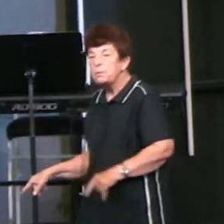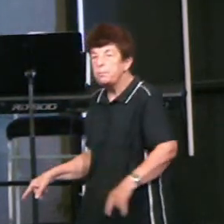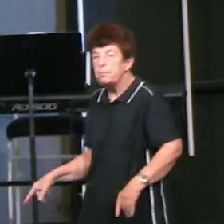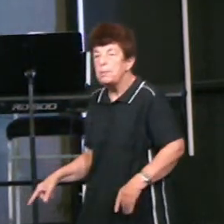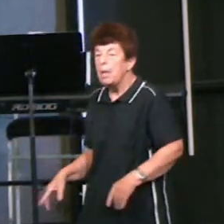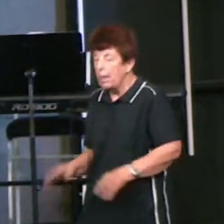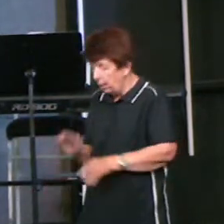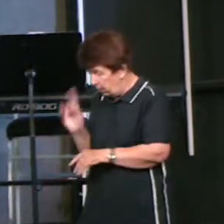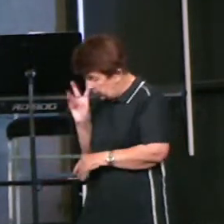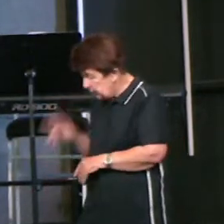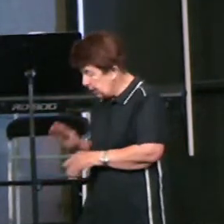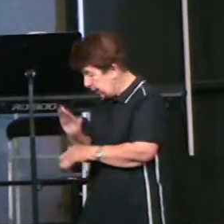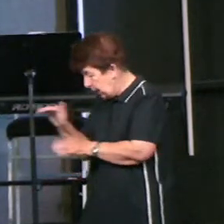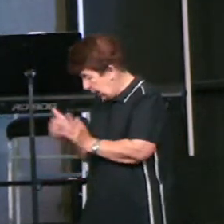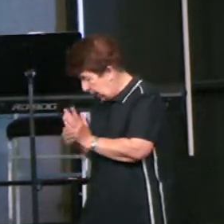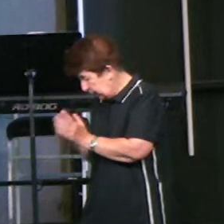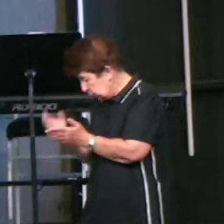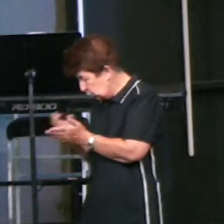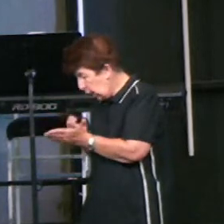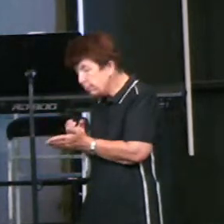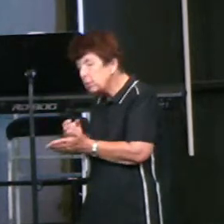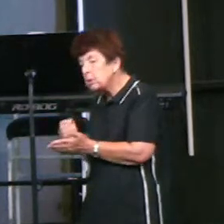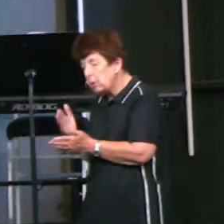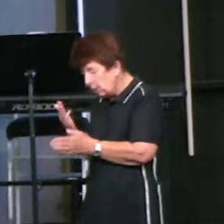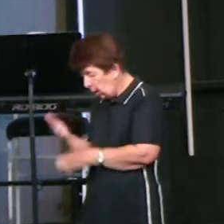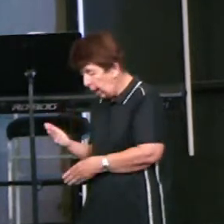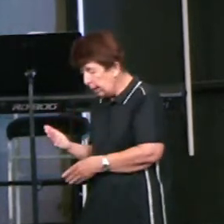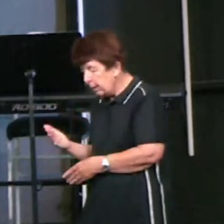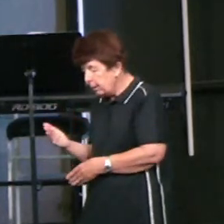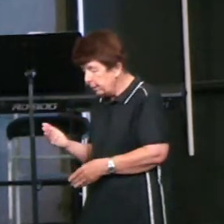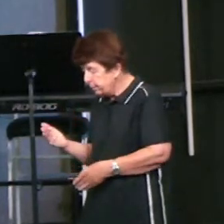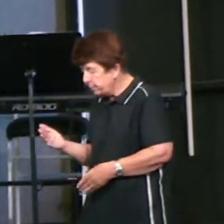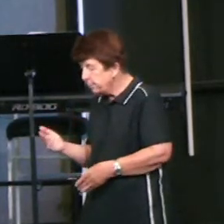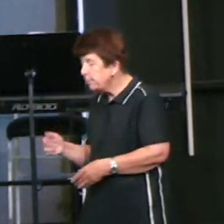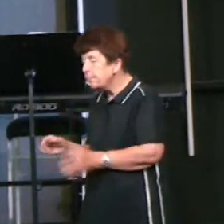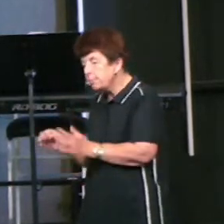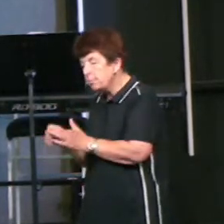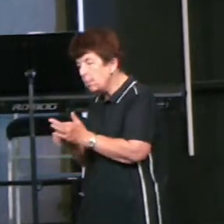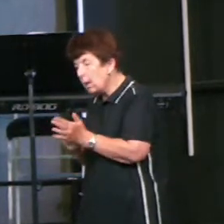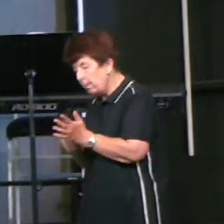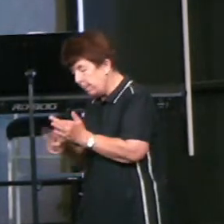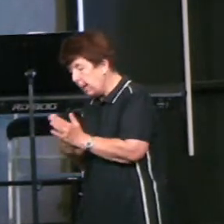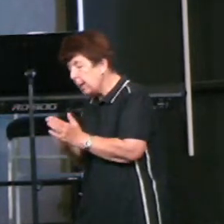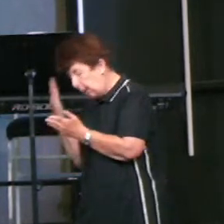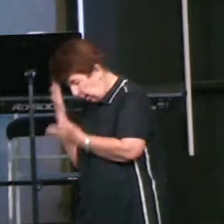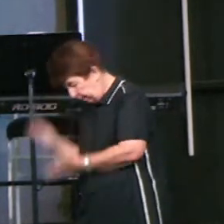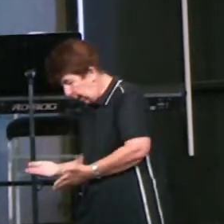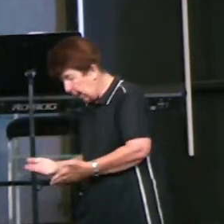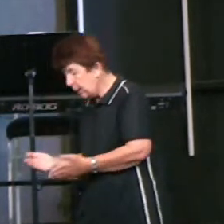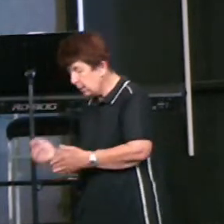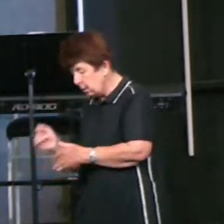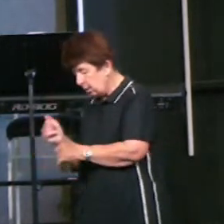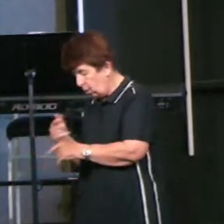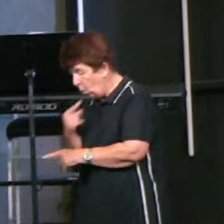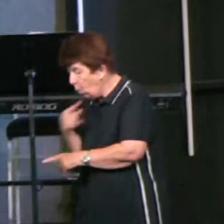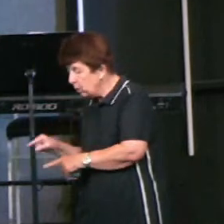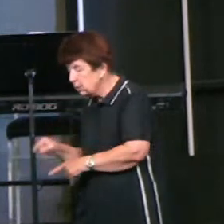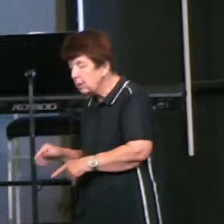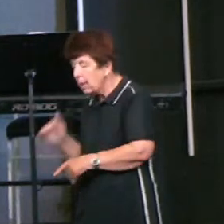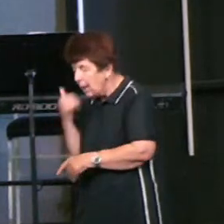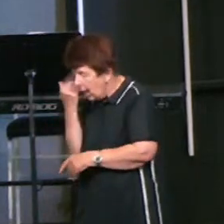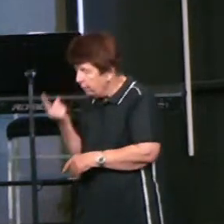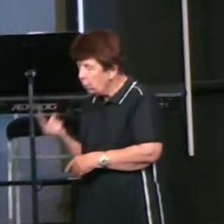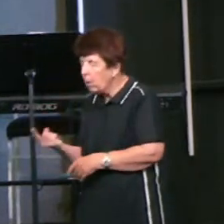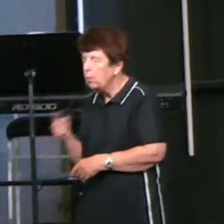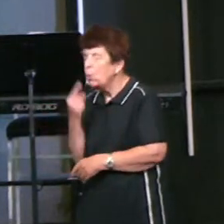tail end of chapter 9, two very distinct stories of Peter obediently living out this commandment. And everyone